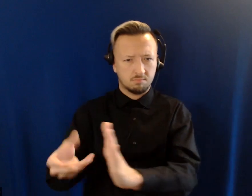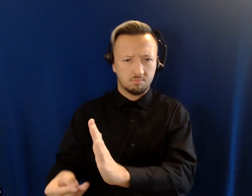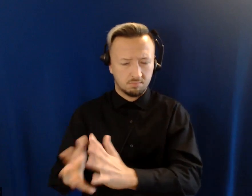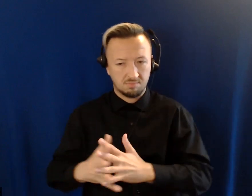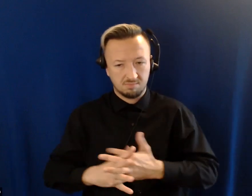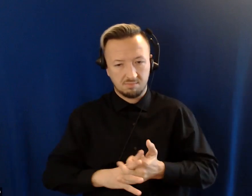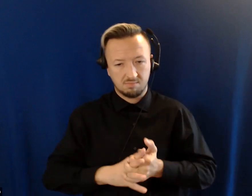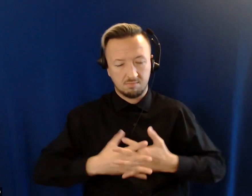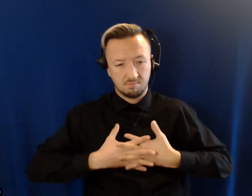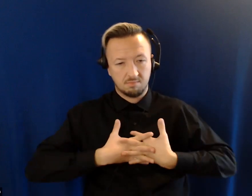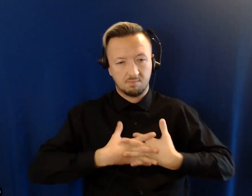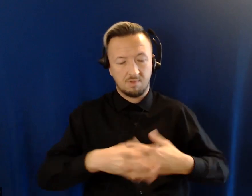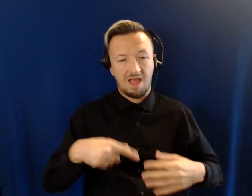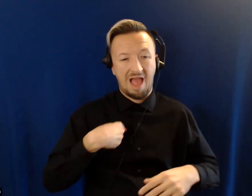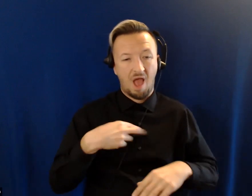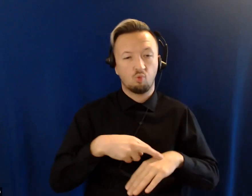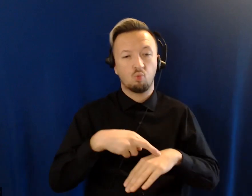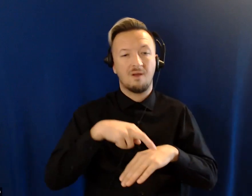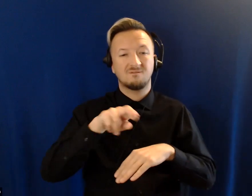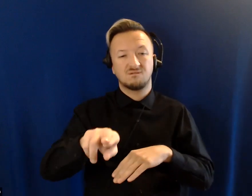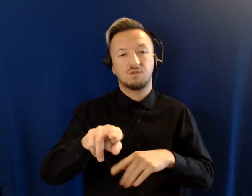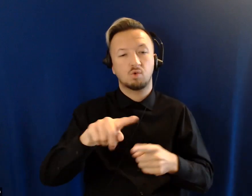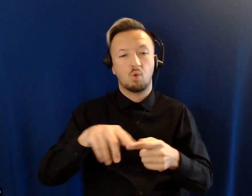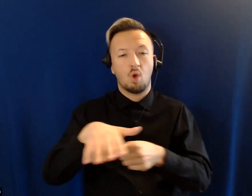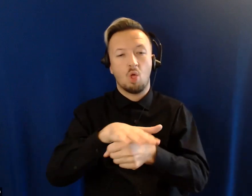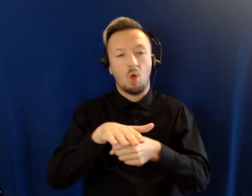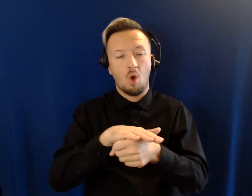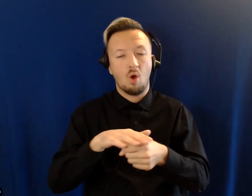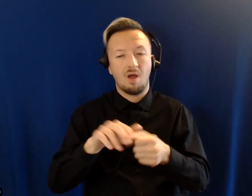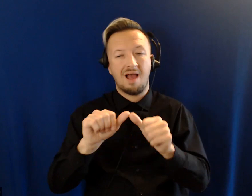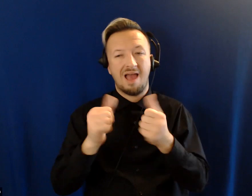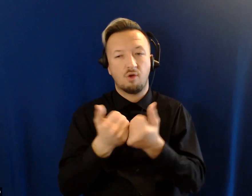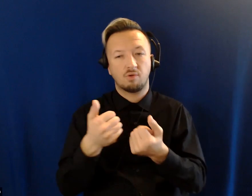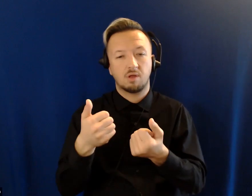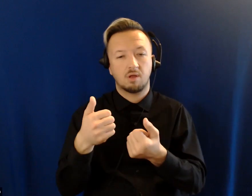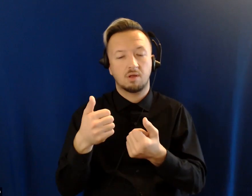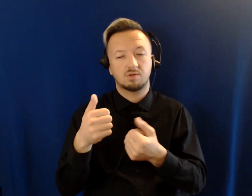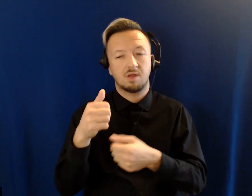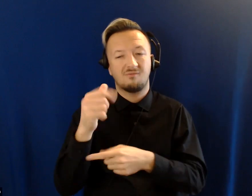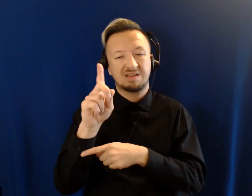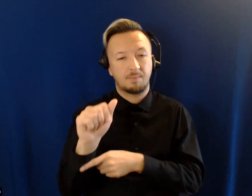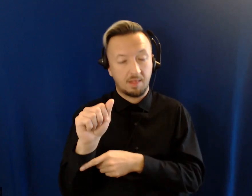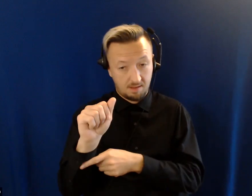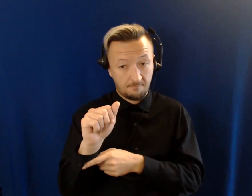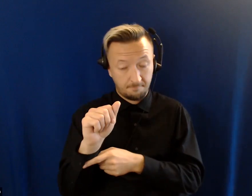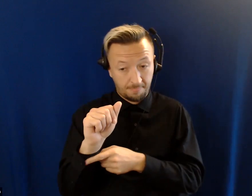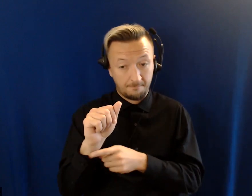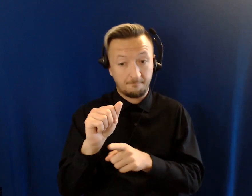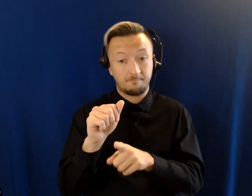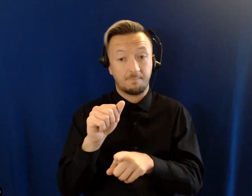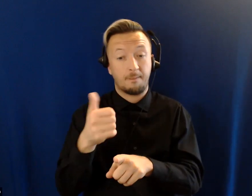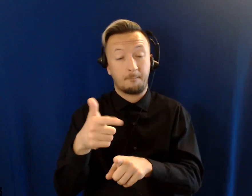I've referred them to our local area of agency on disability, or they would call